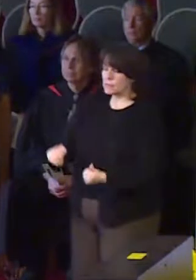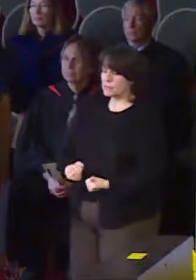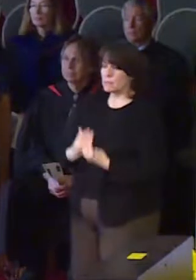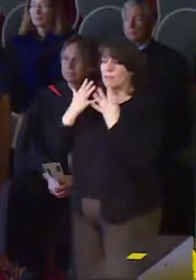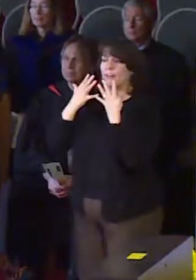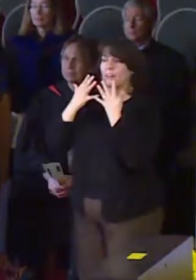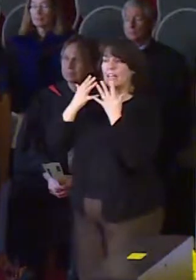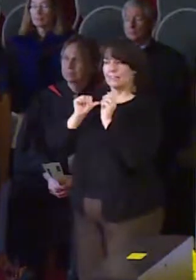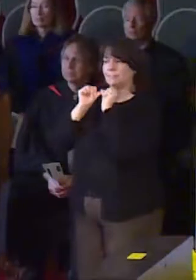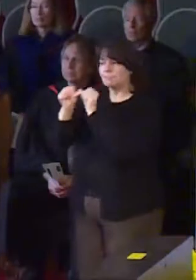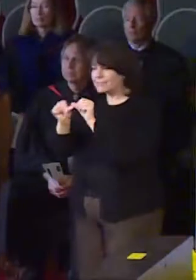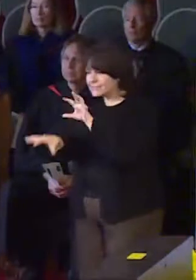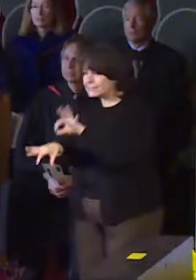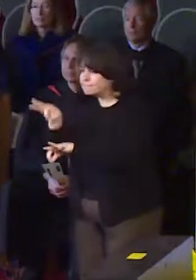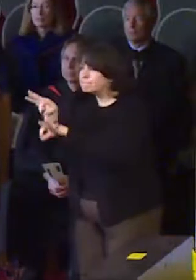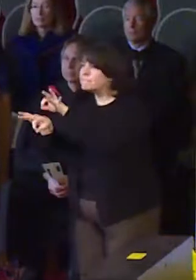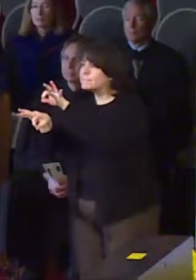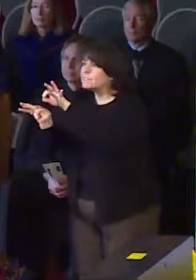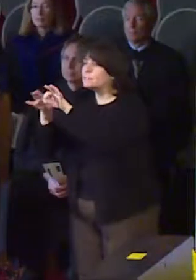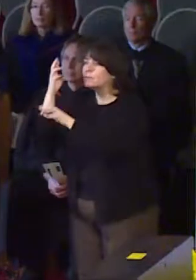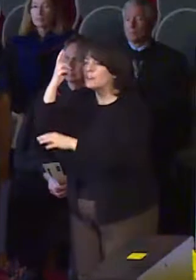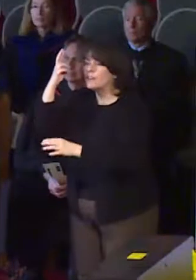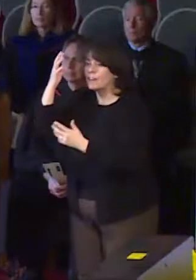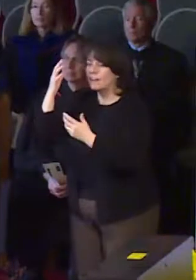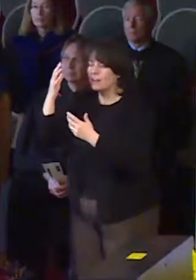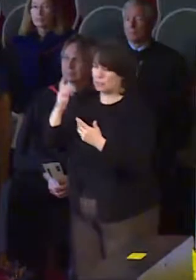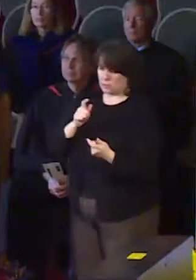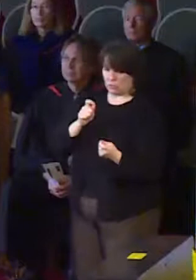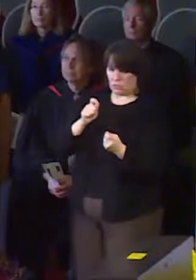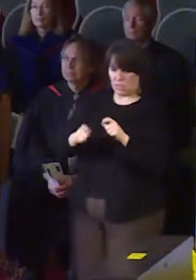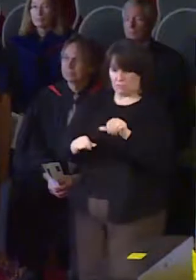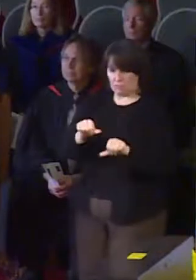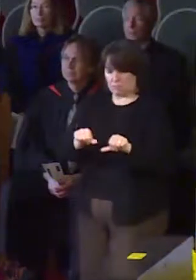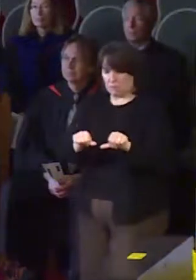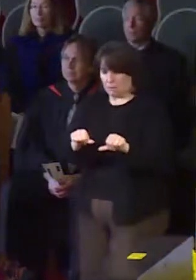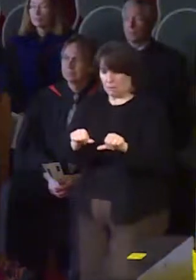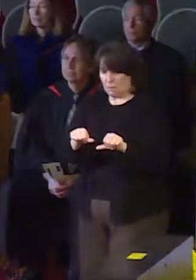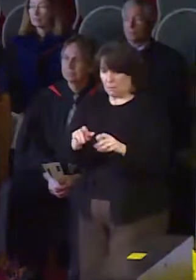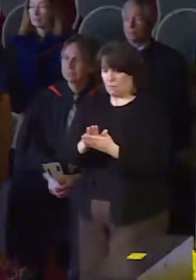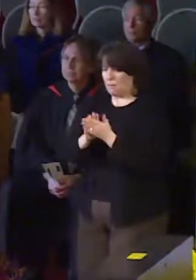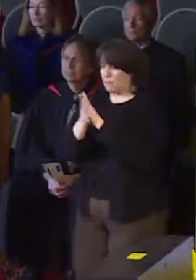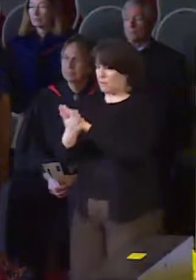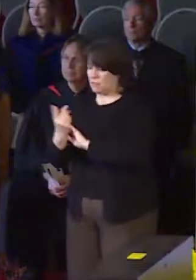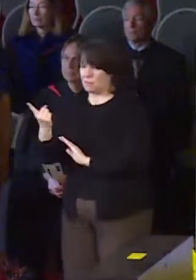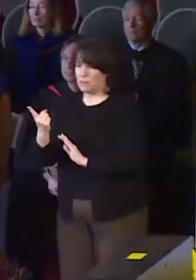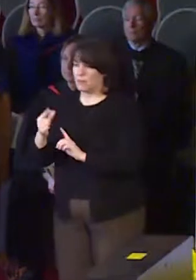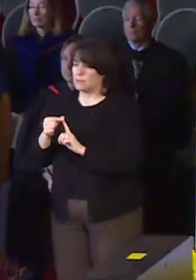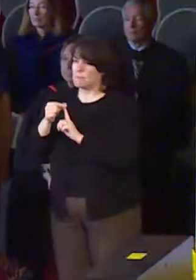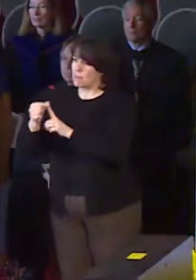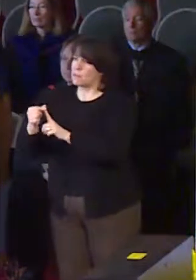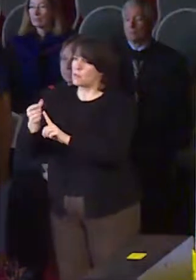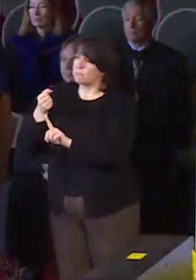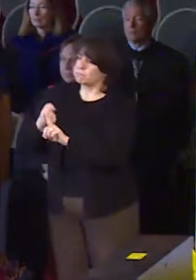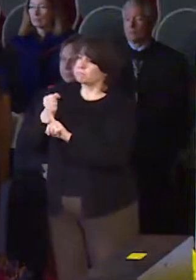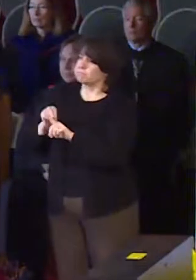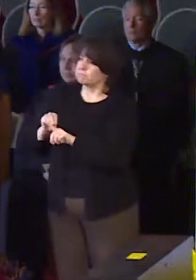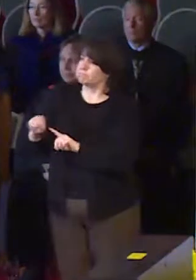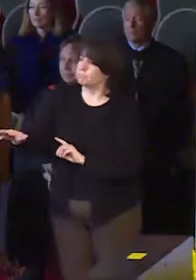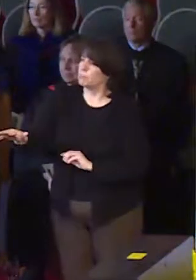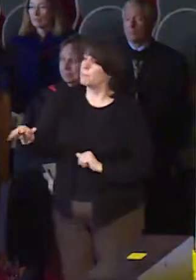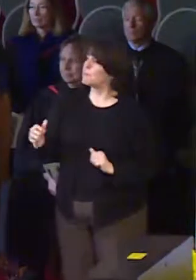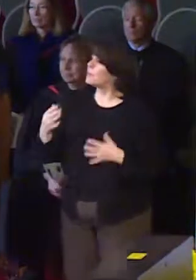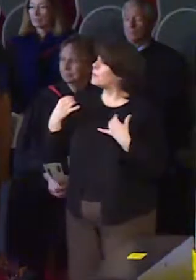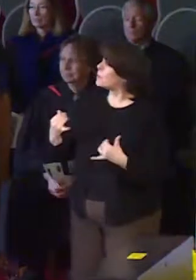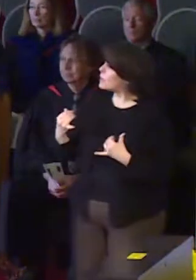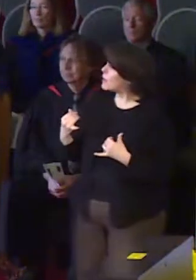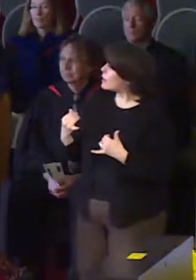discovery. It's about taking uncertainty and change and turning it into something special. Today, an important part of our mission